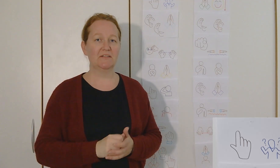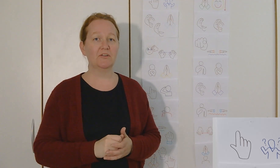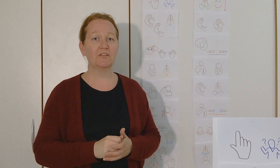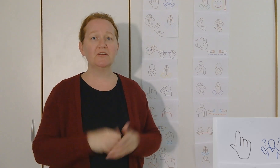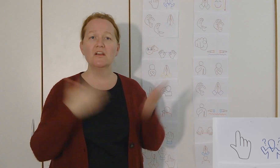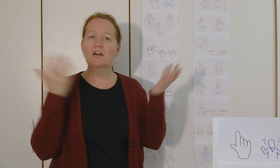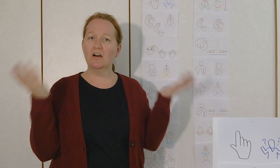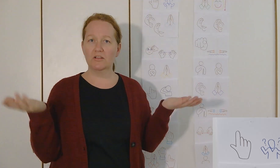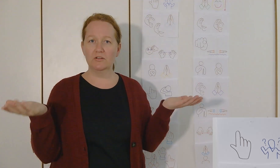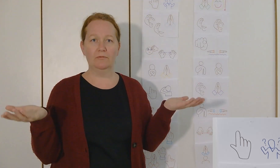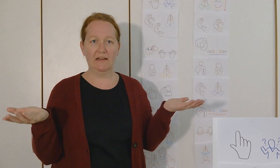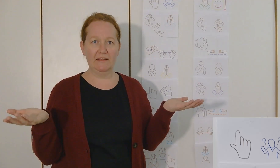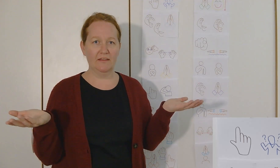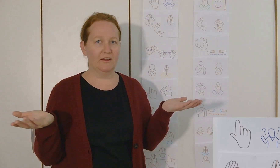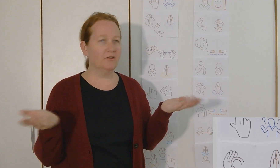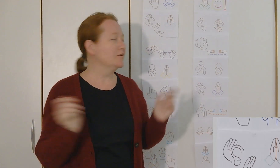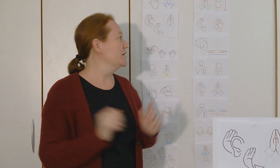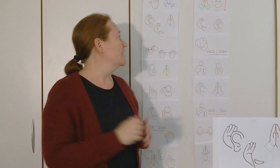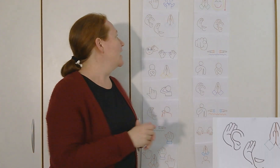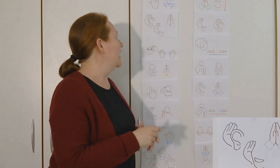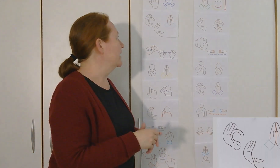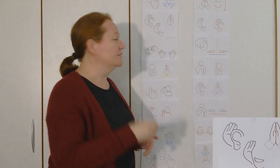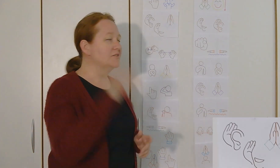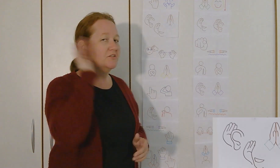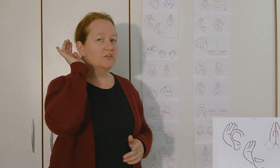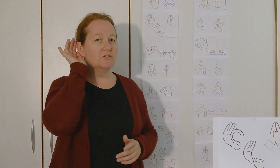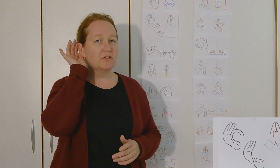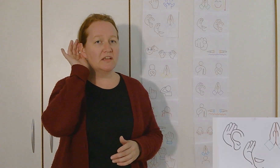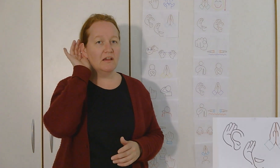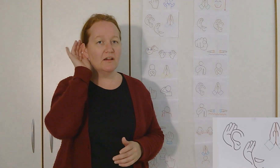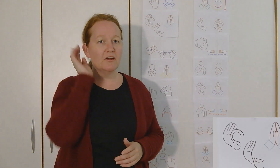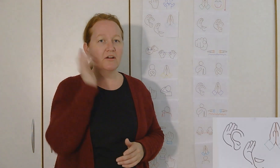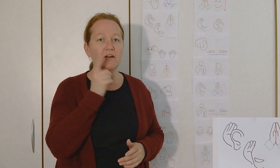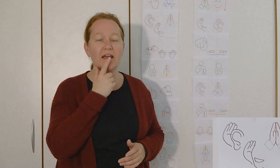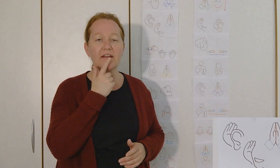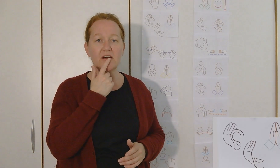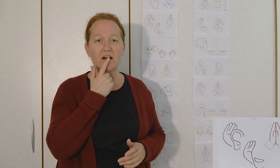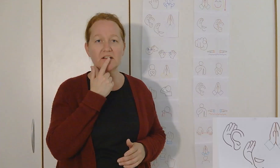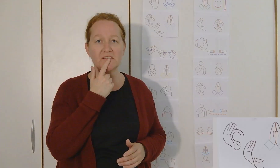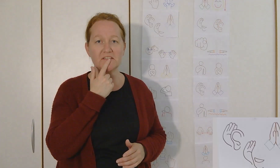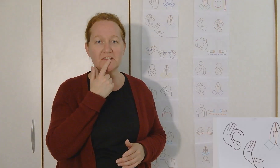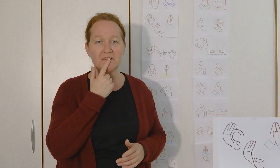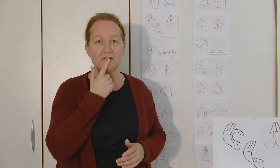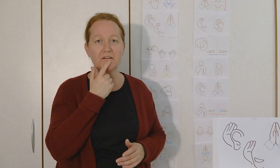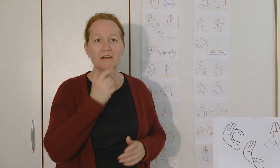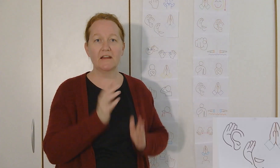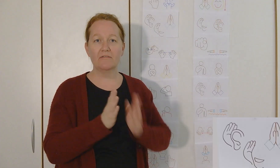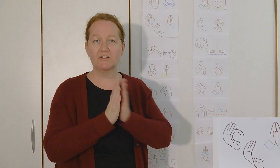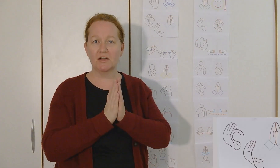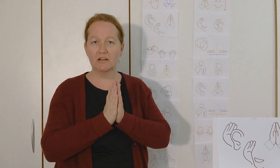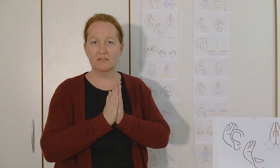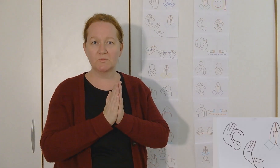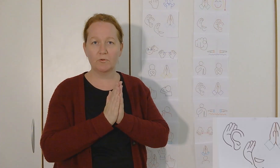Father, are you really there? And do you hear and answer every child's